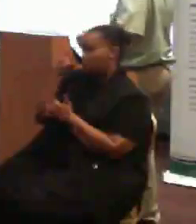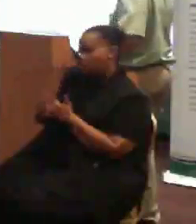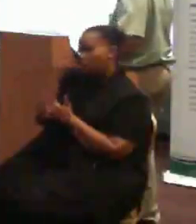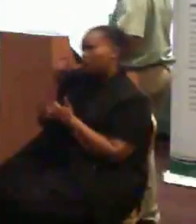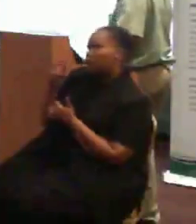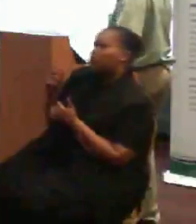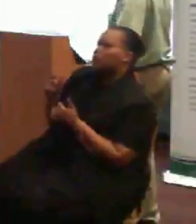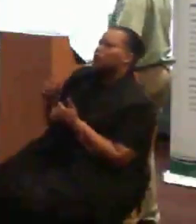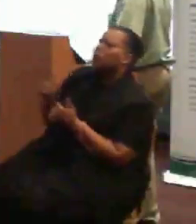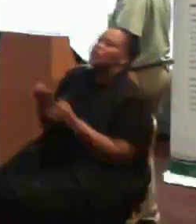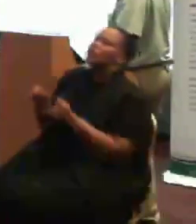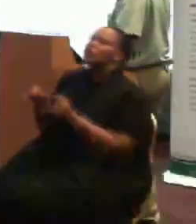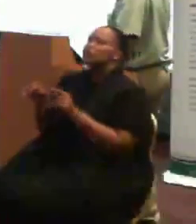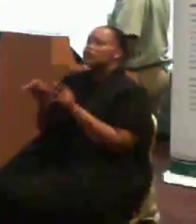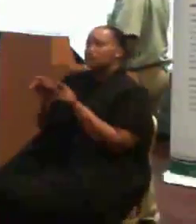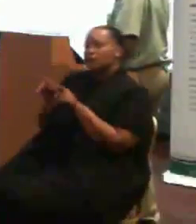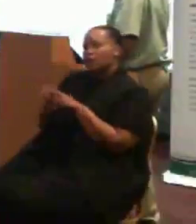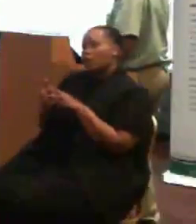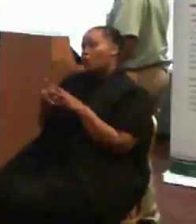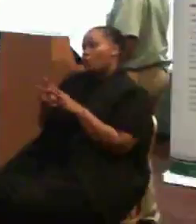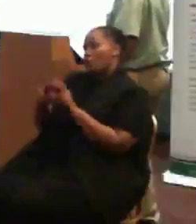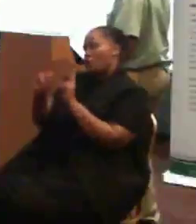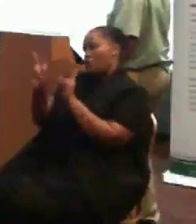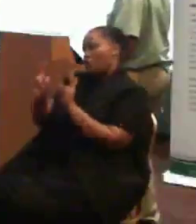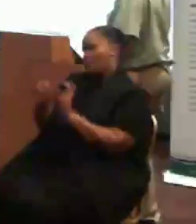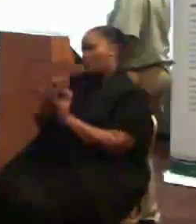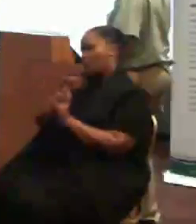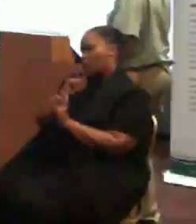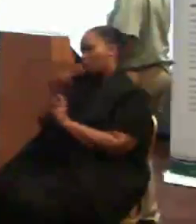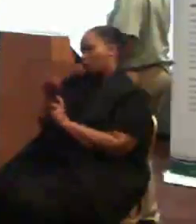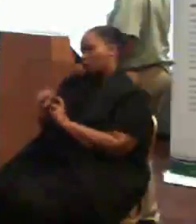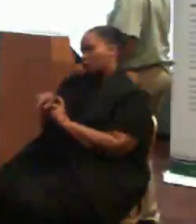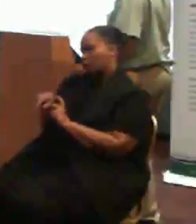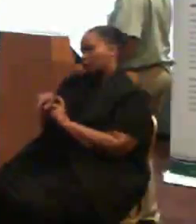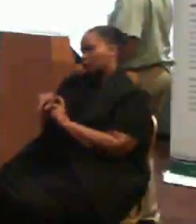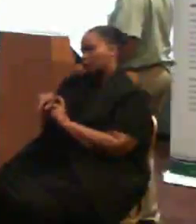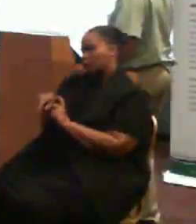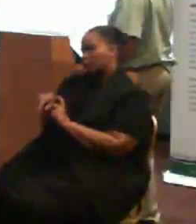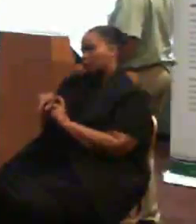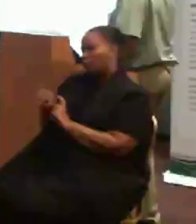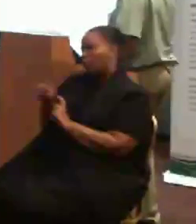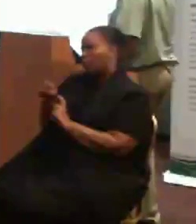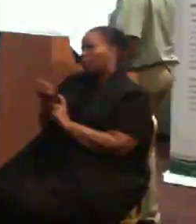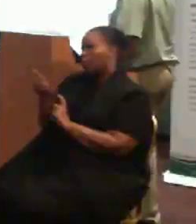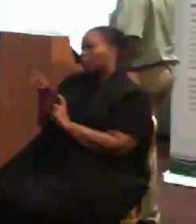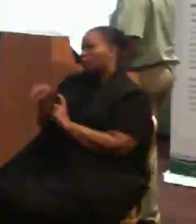applied within Eskom as well. At some point or another, you must